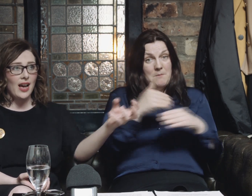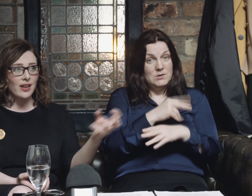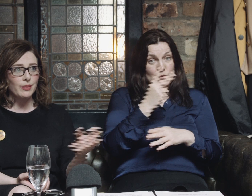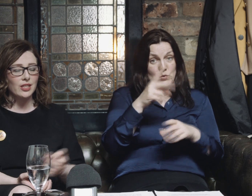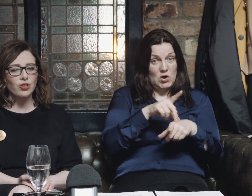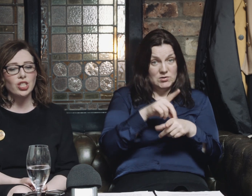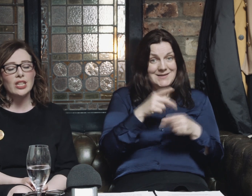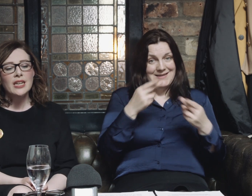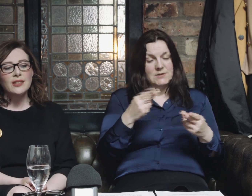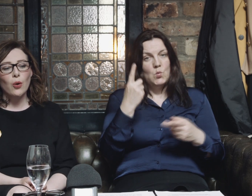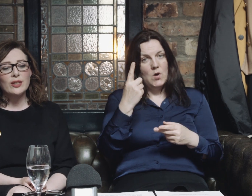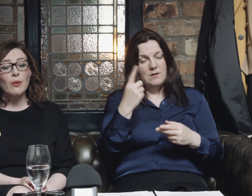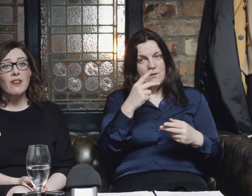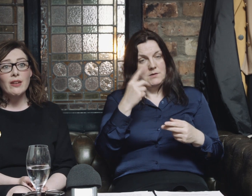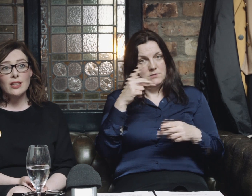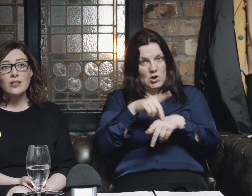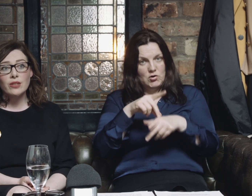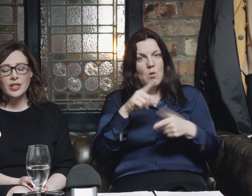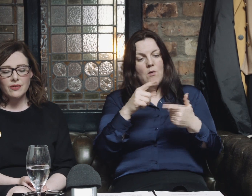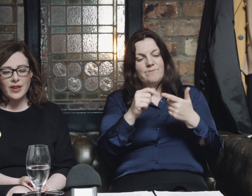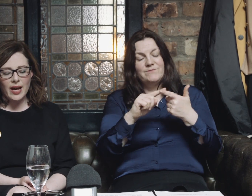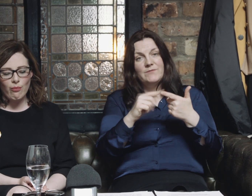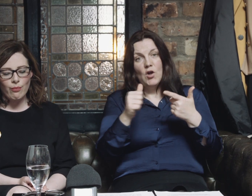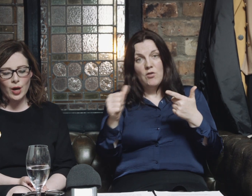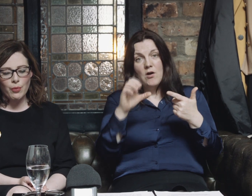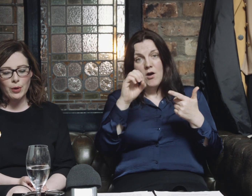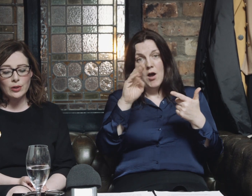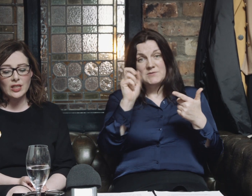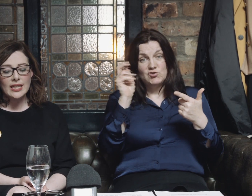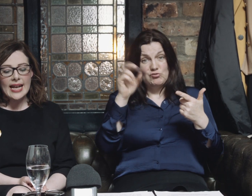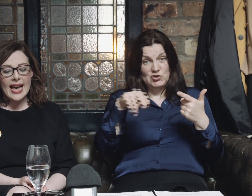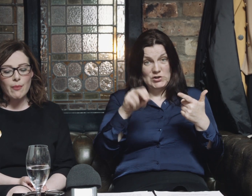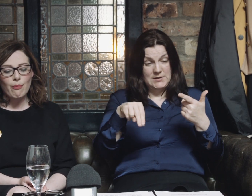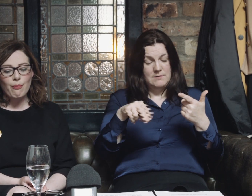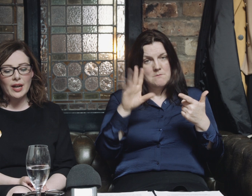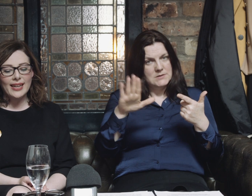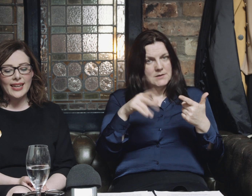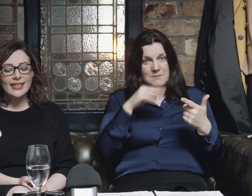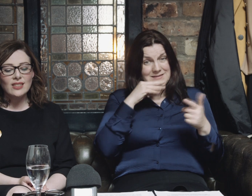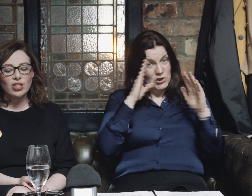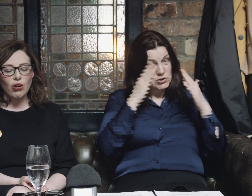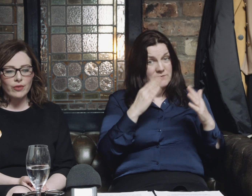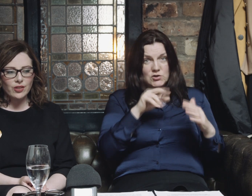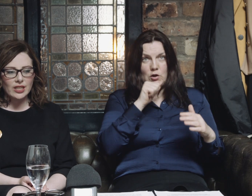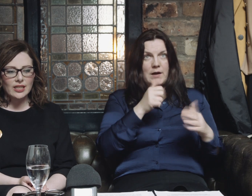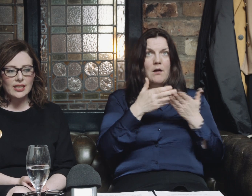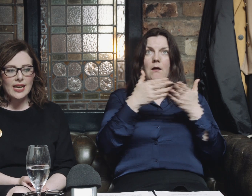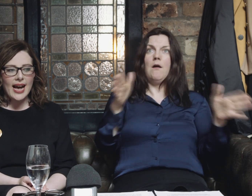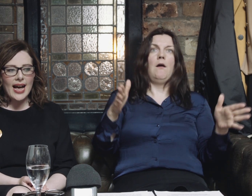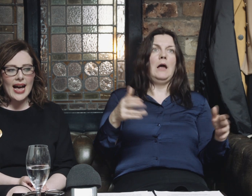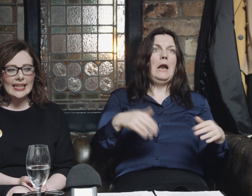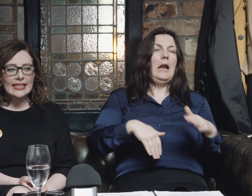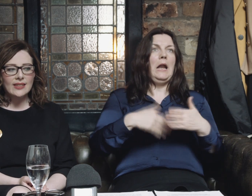is an obstetrician. So a very conservative proposal, but it isn't